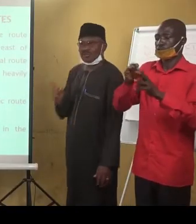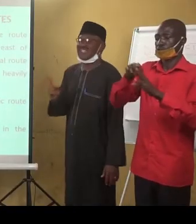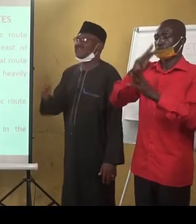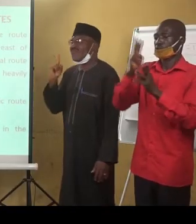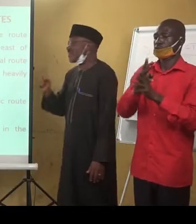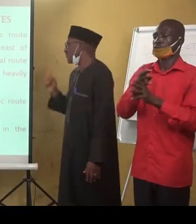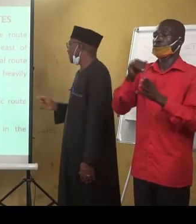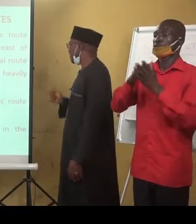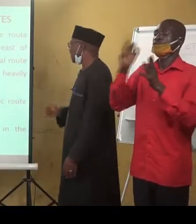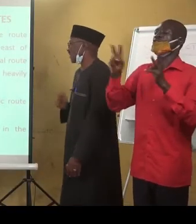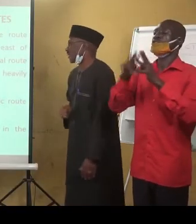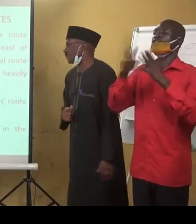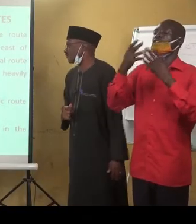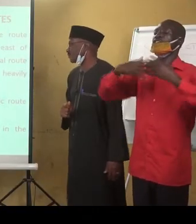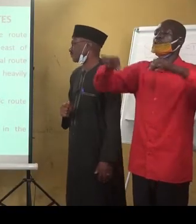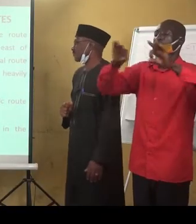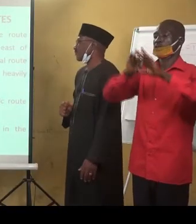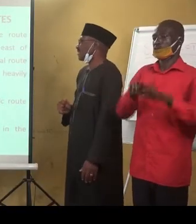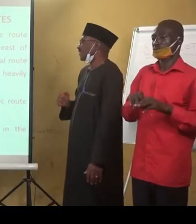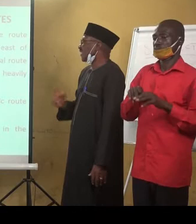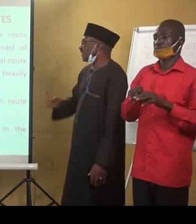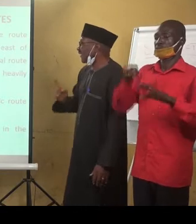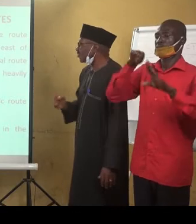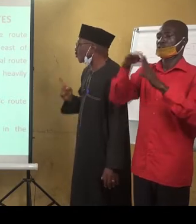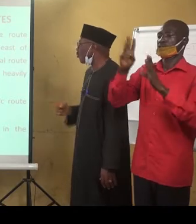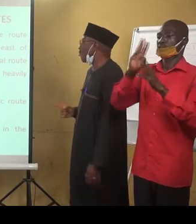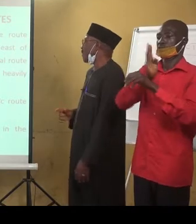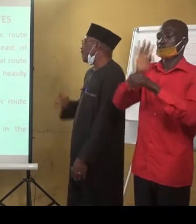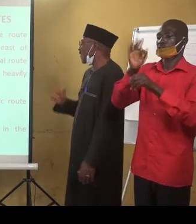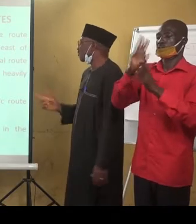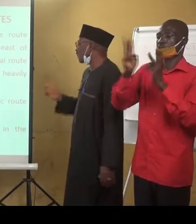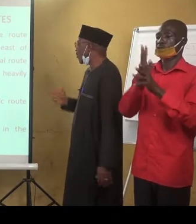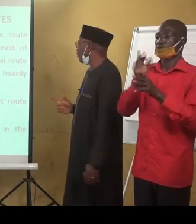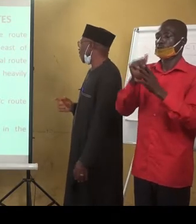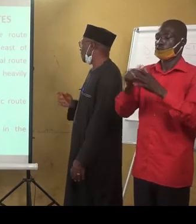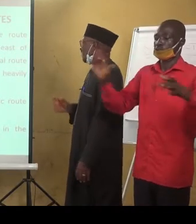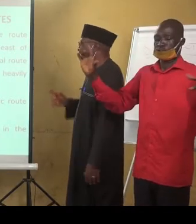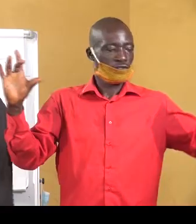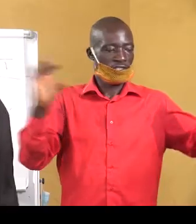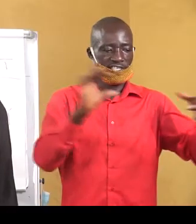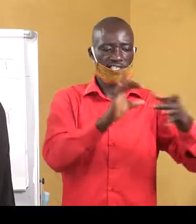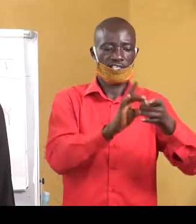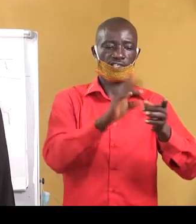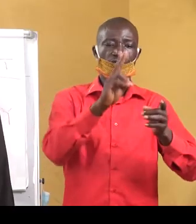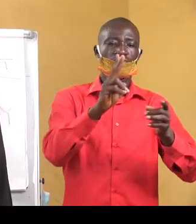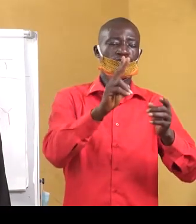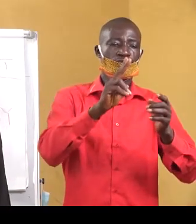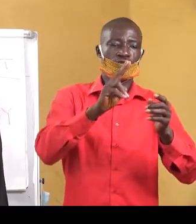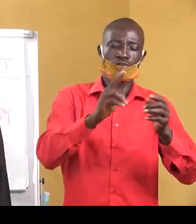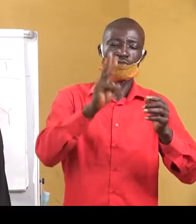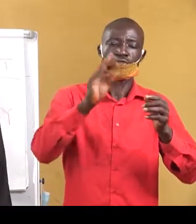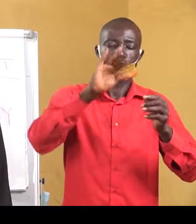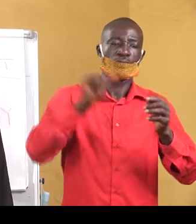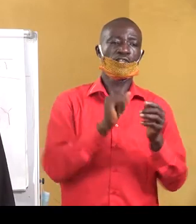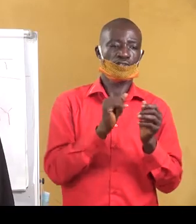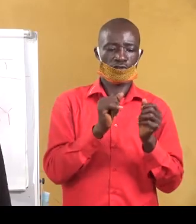The route is very, very vital that links two major populous, heavy industrial part